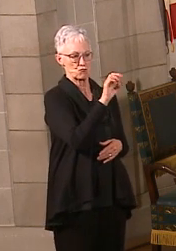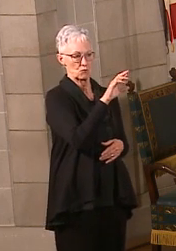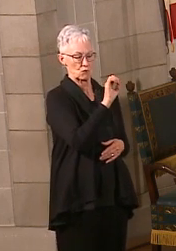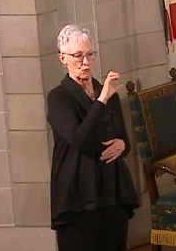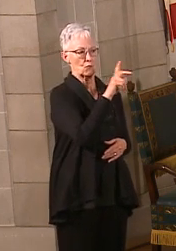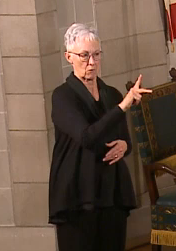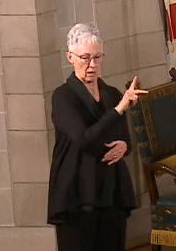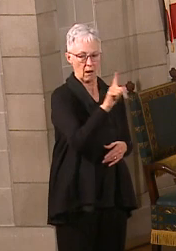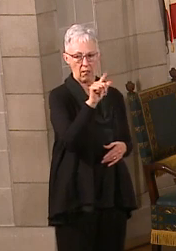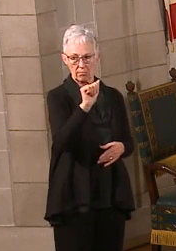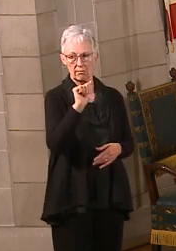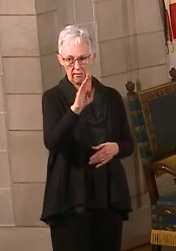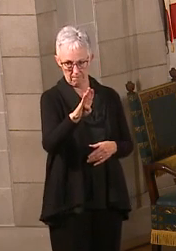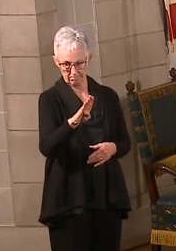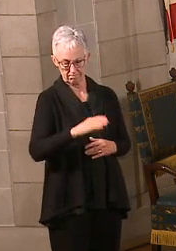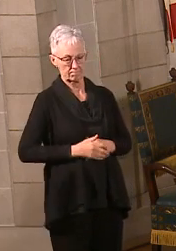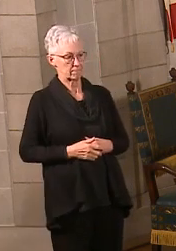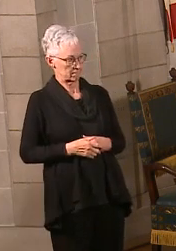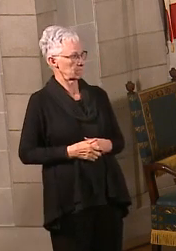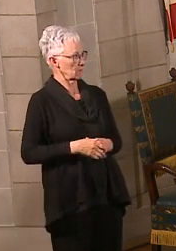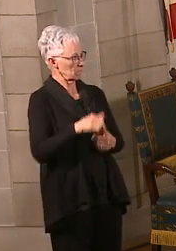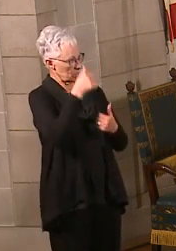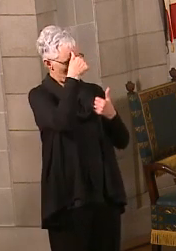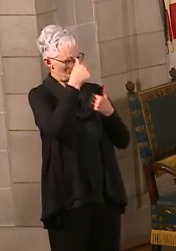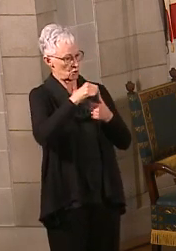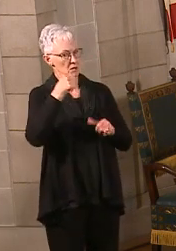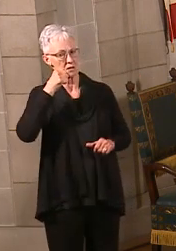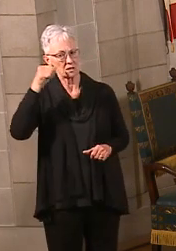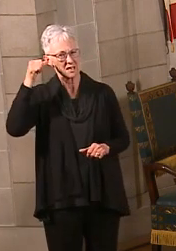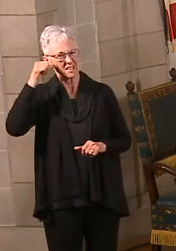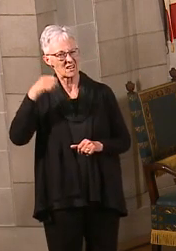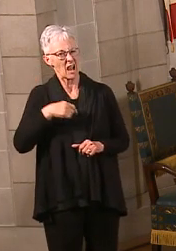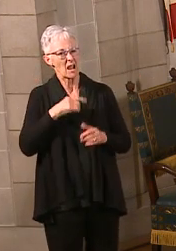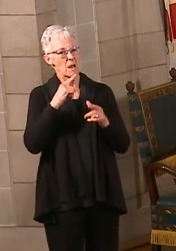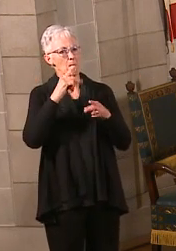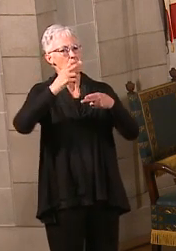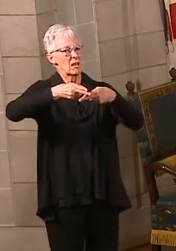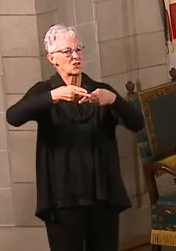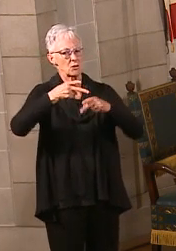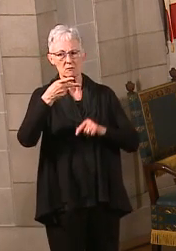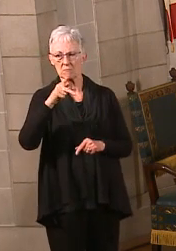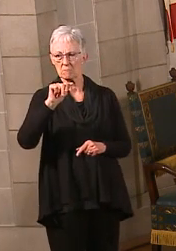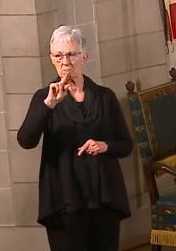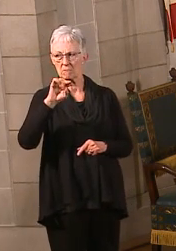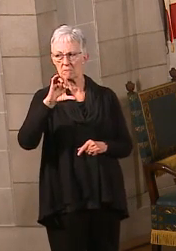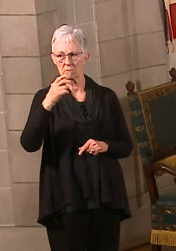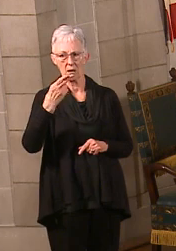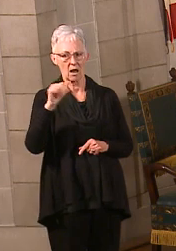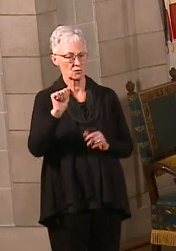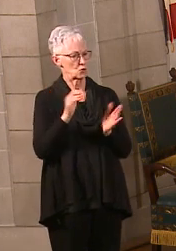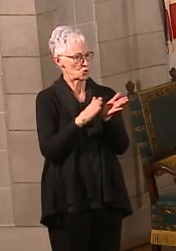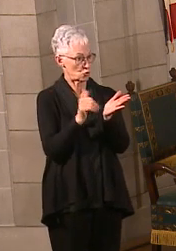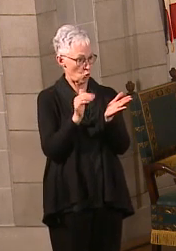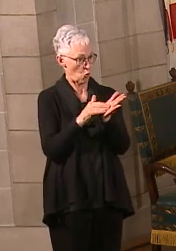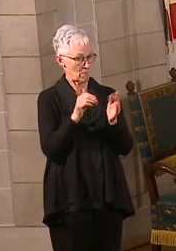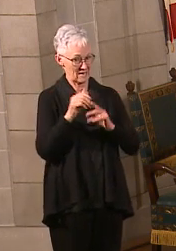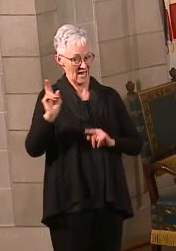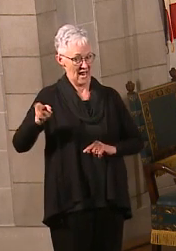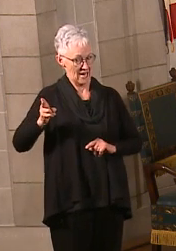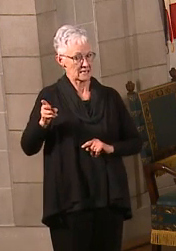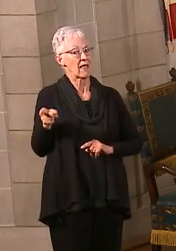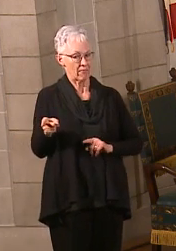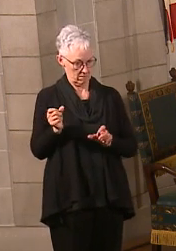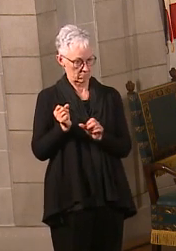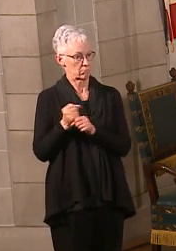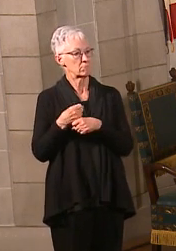similar to what we've got with the Department of Corrections. You may remember yesterday I was talking about Pacha Soap in Hastings, who is providing hand sanitizer as well now too.